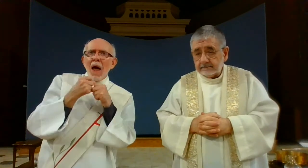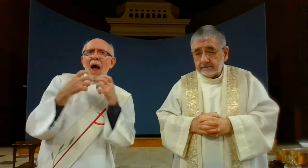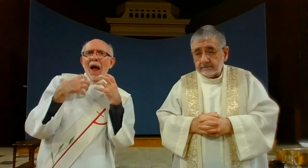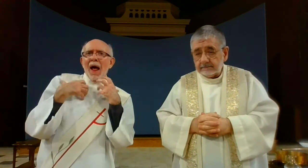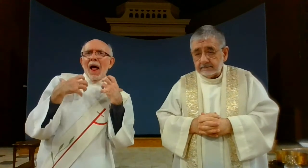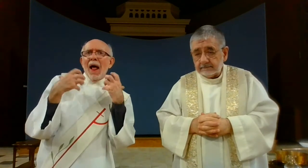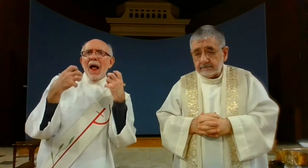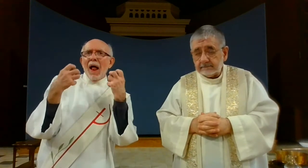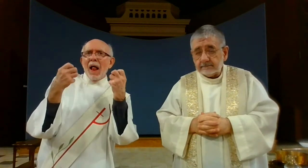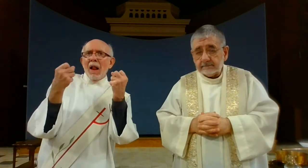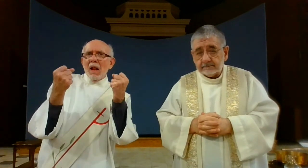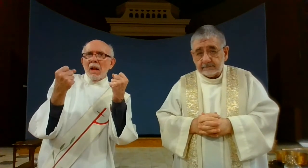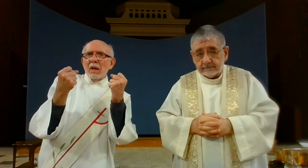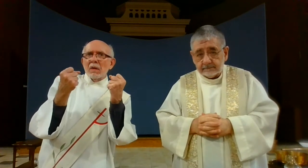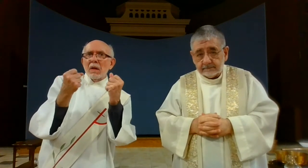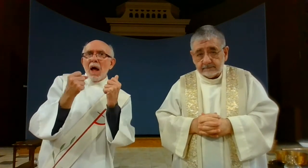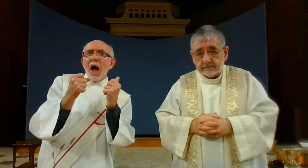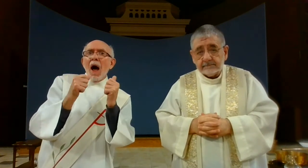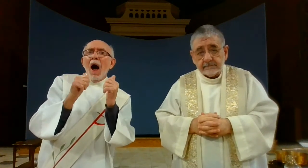that we all may remain healthy